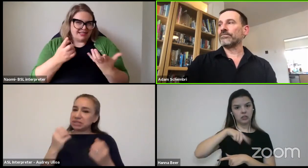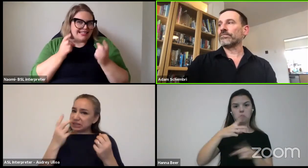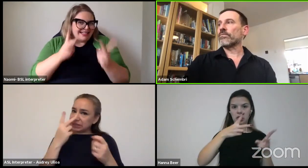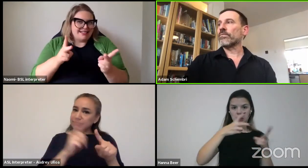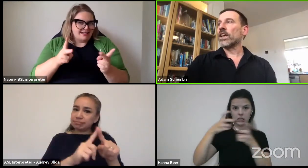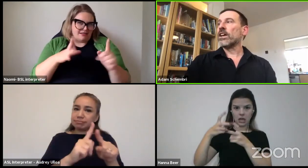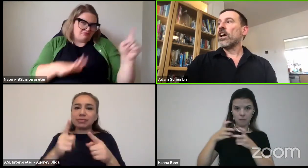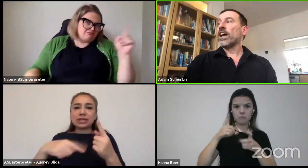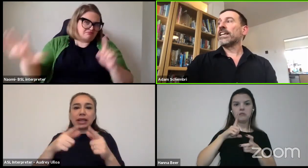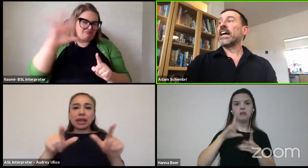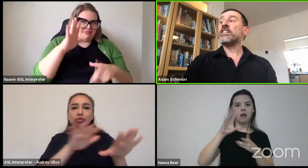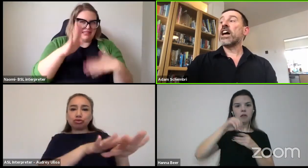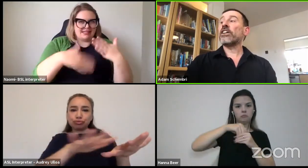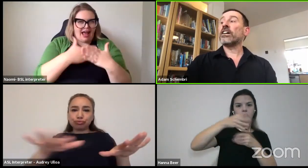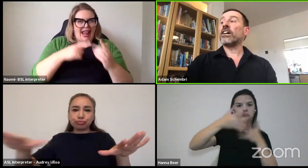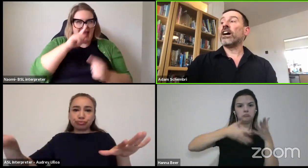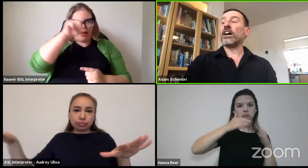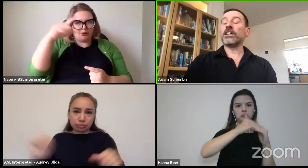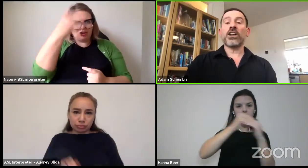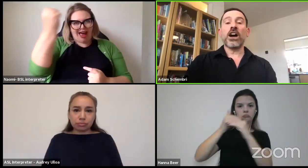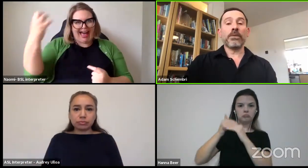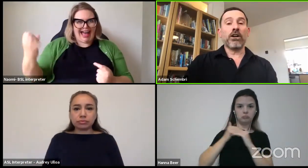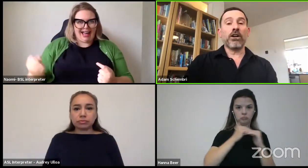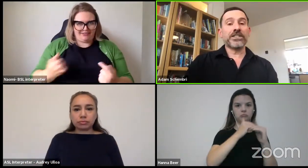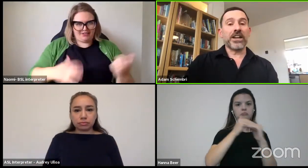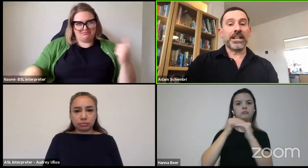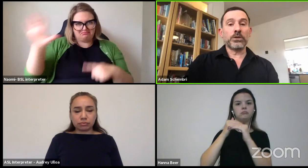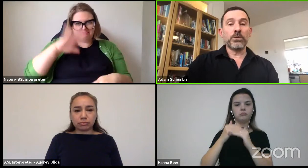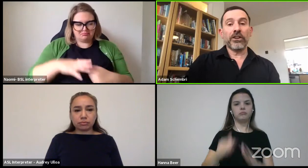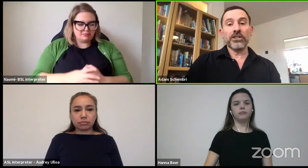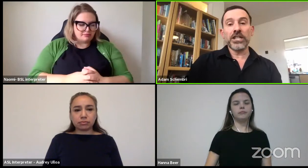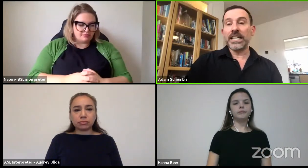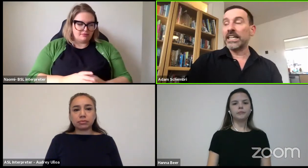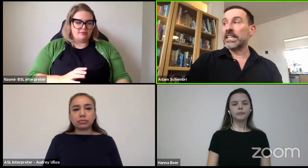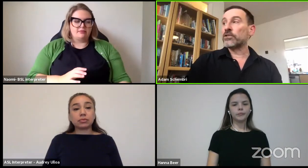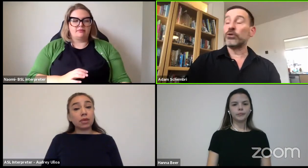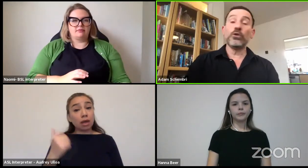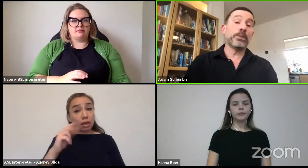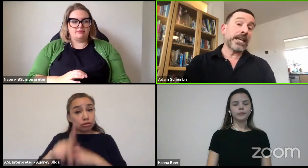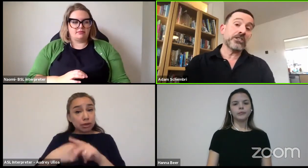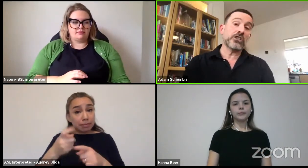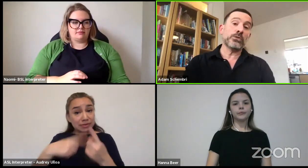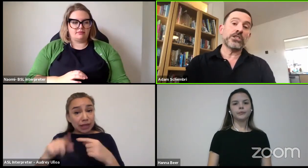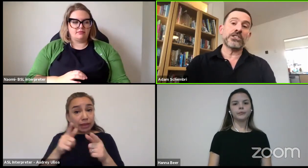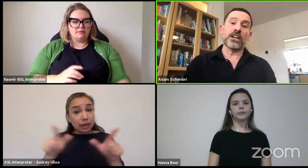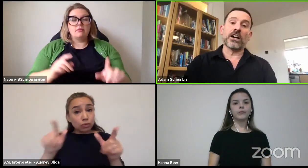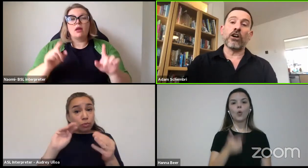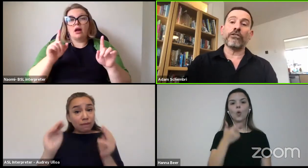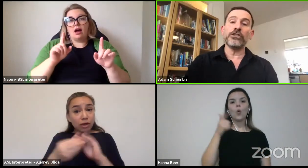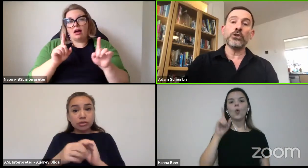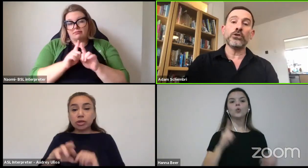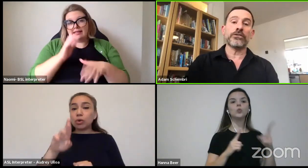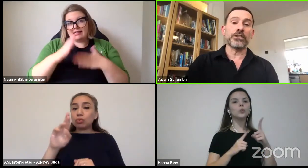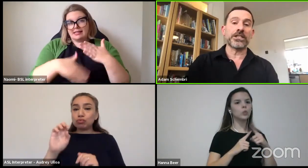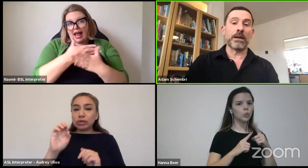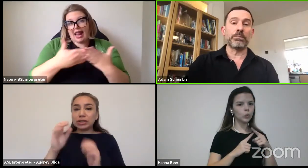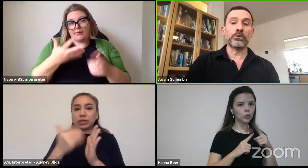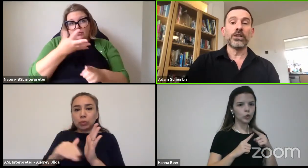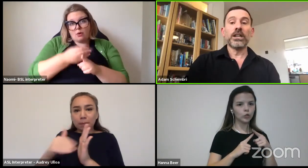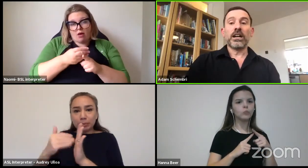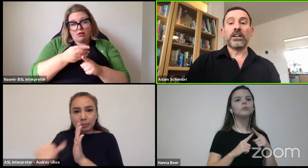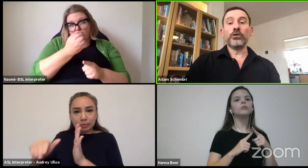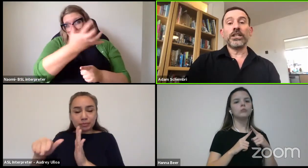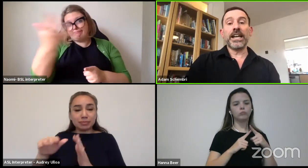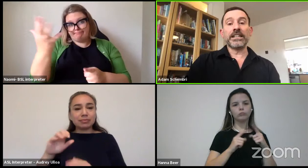cross-linguistically. Okay, another type of sign language morphology is reduplication, which is often used. For